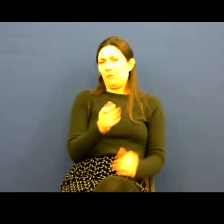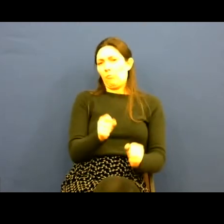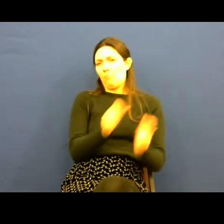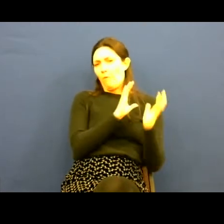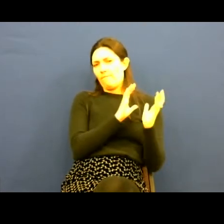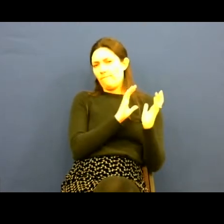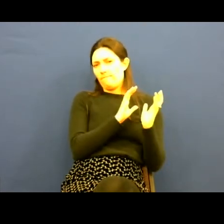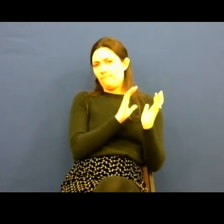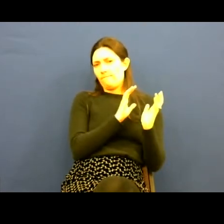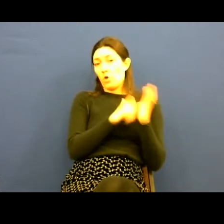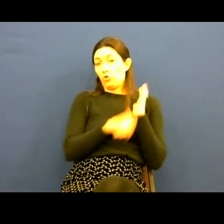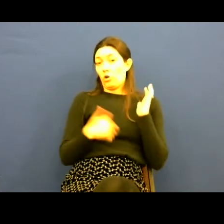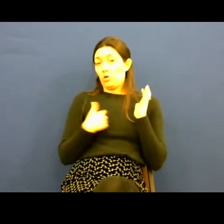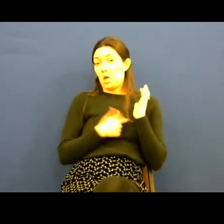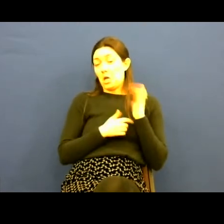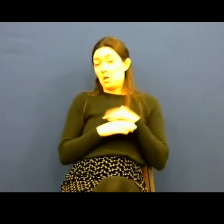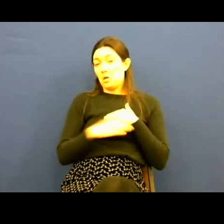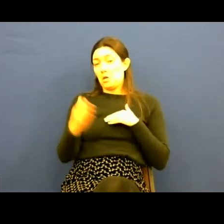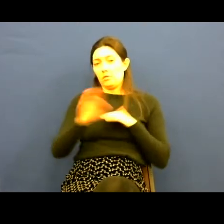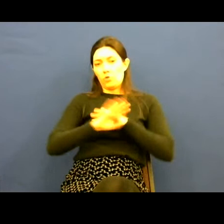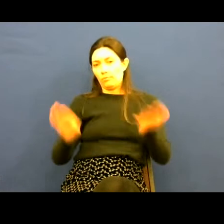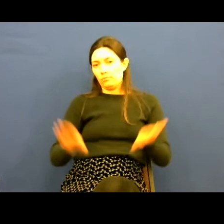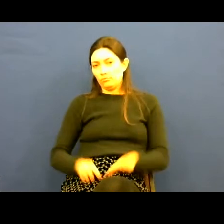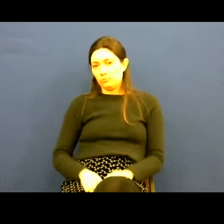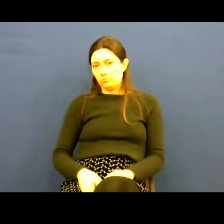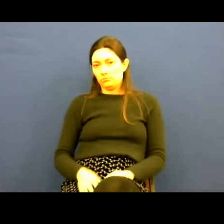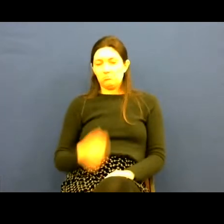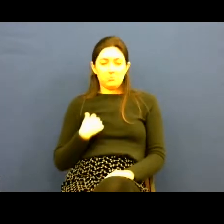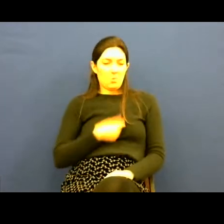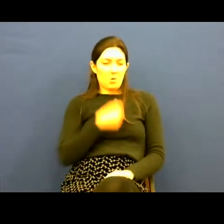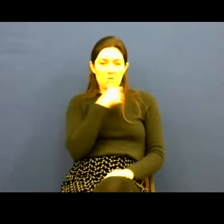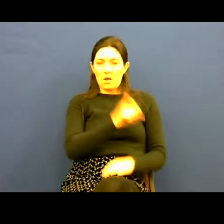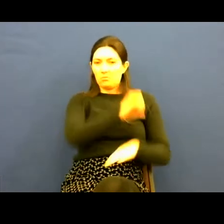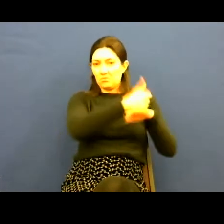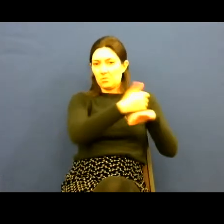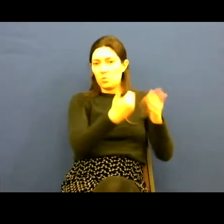and don't charge them for us anymore, but we won't replace them. So